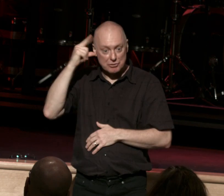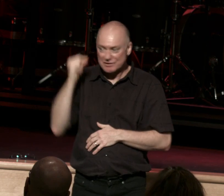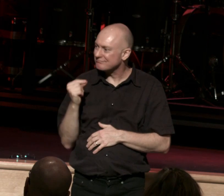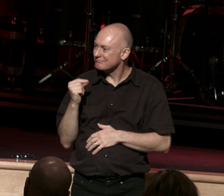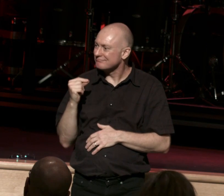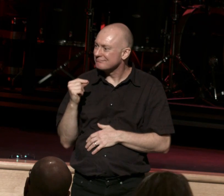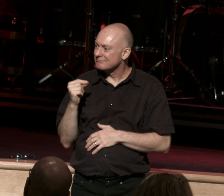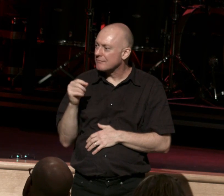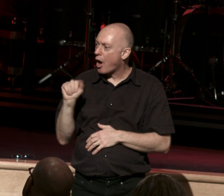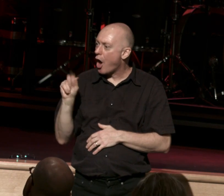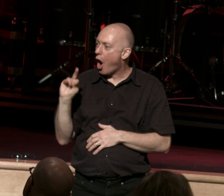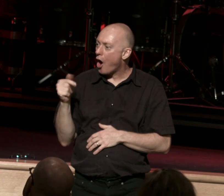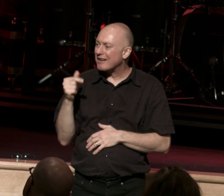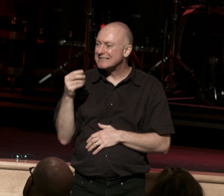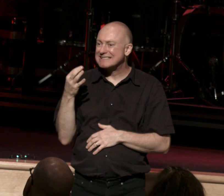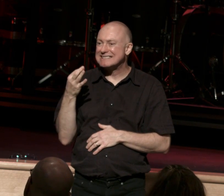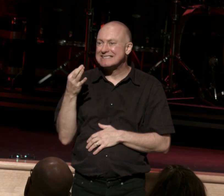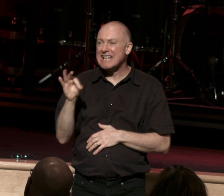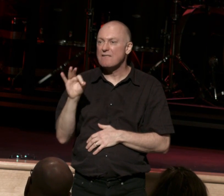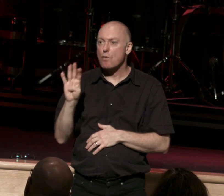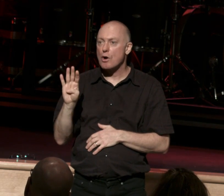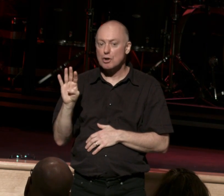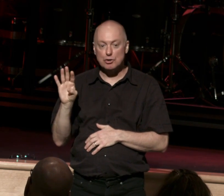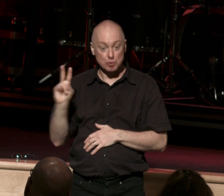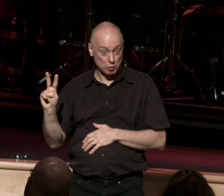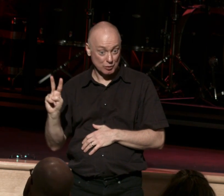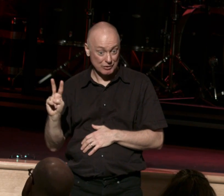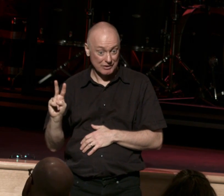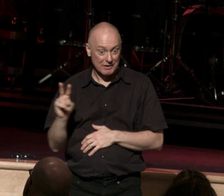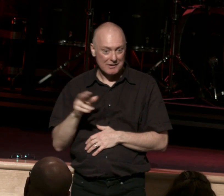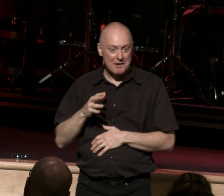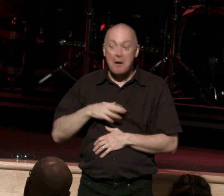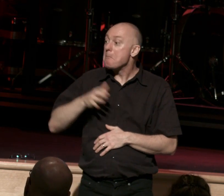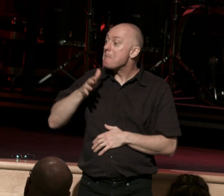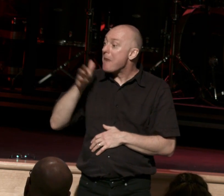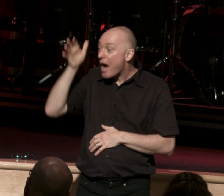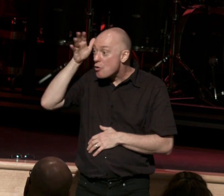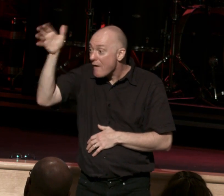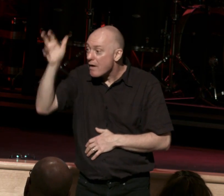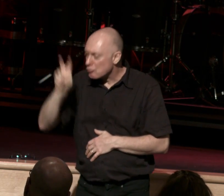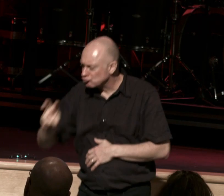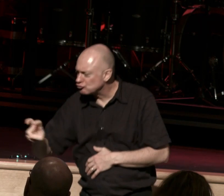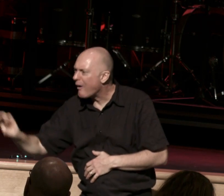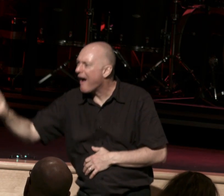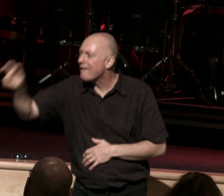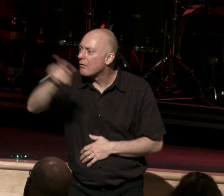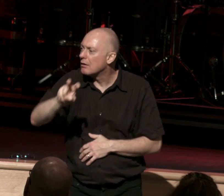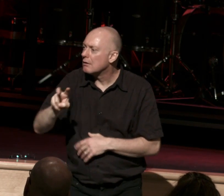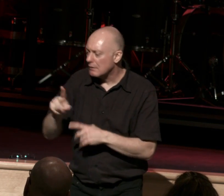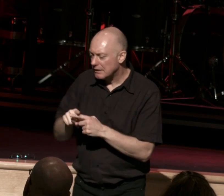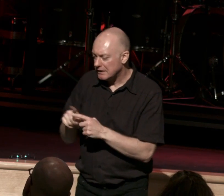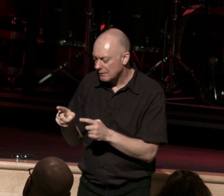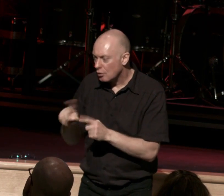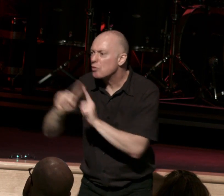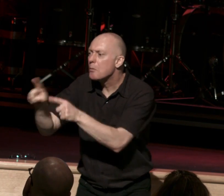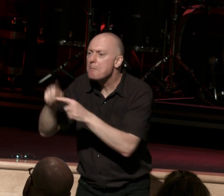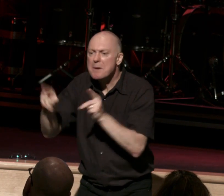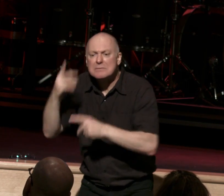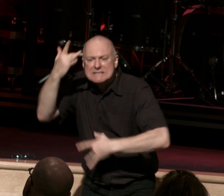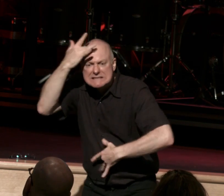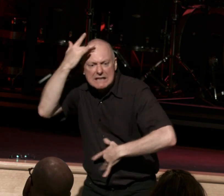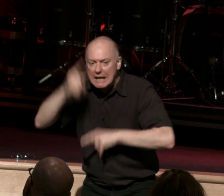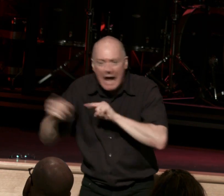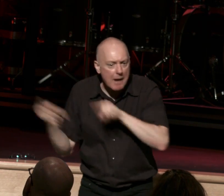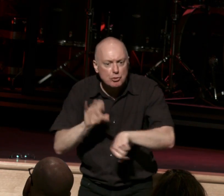where he began. And it's dated August 1942. And so what my grandfather would do, he would travel around and he would minister to